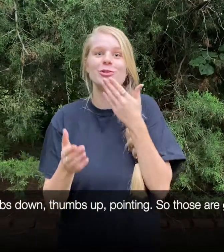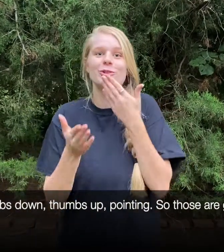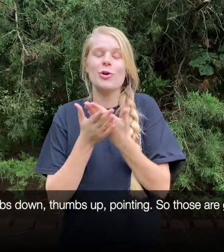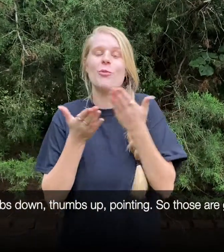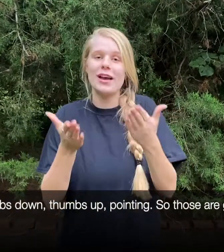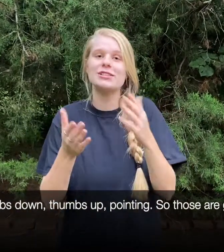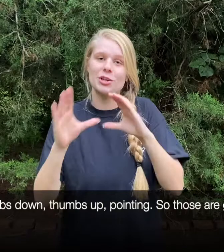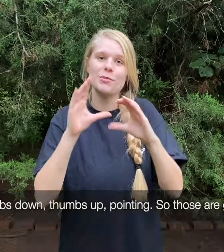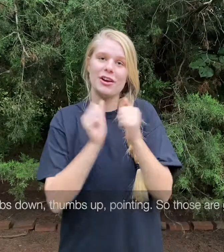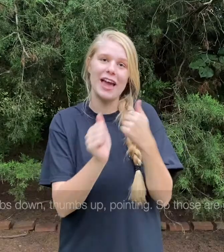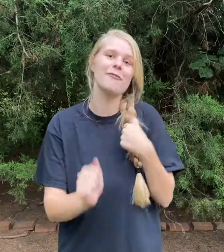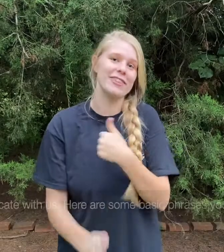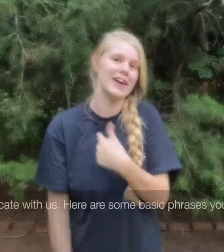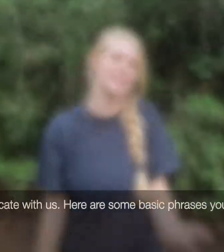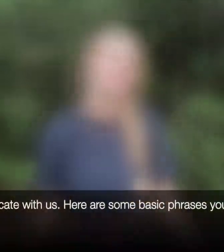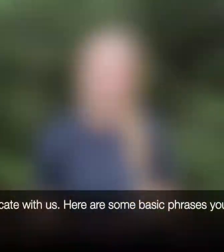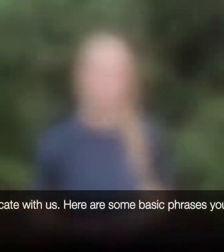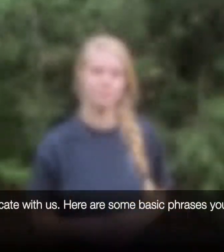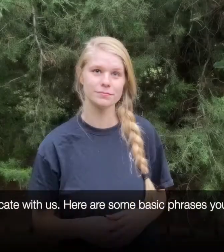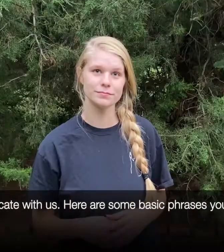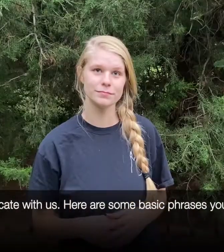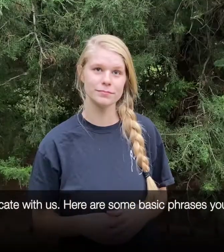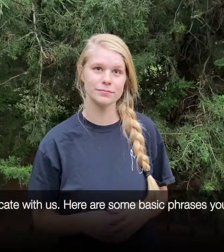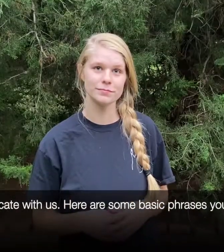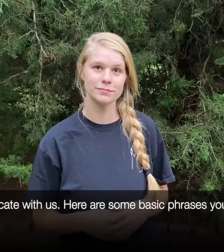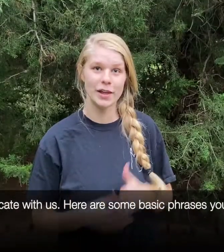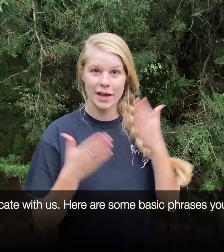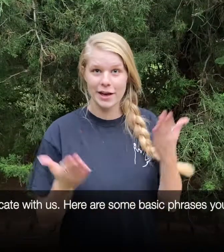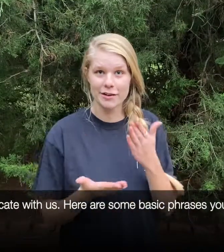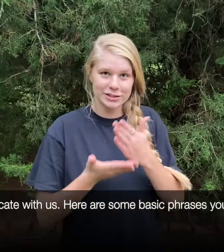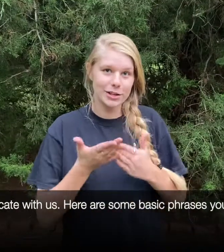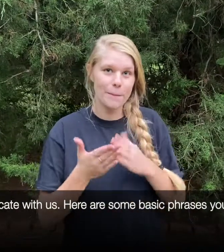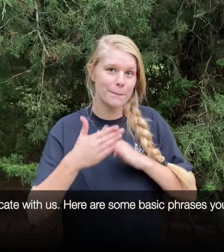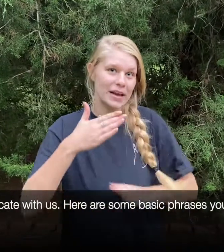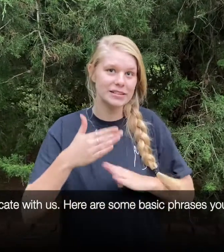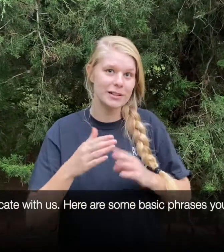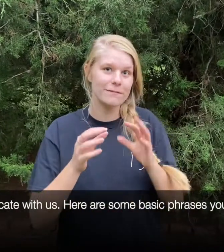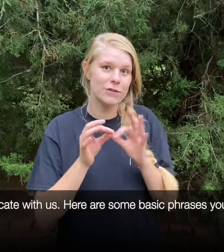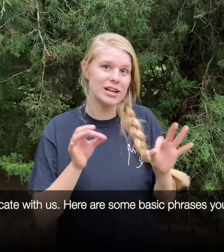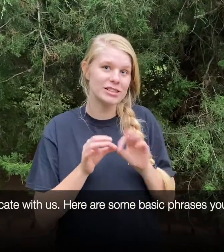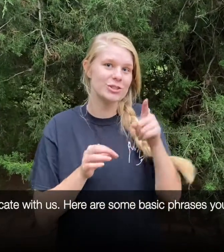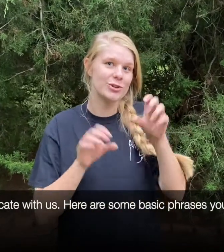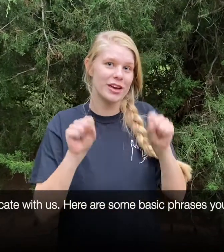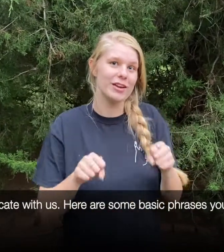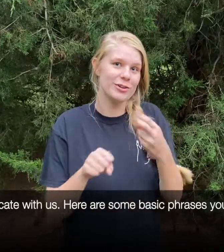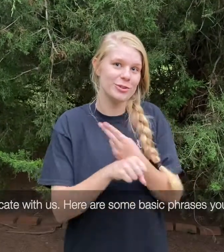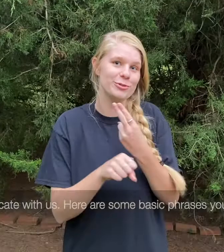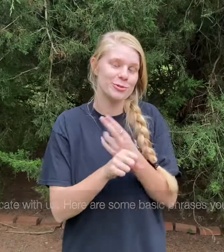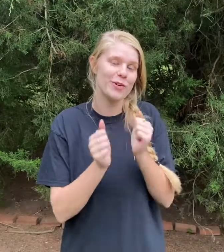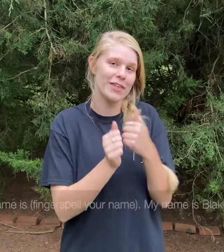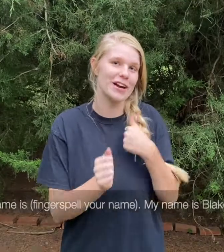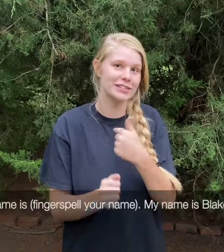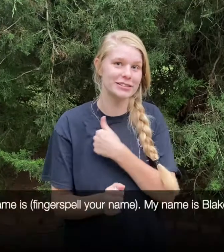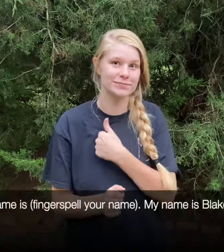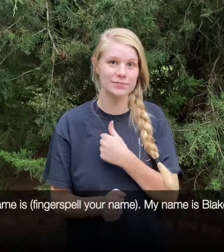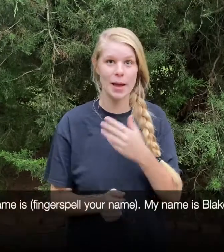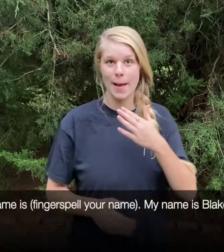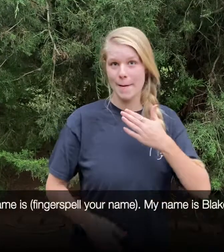good ways to communicate with us. Here's some basic phrases you can use with us.